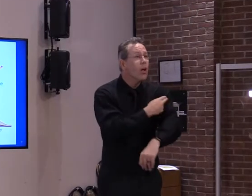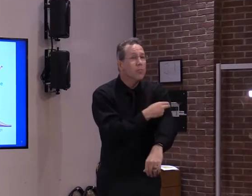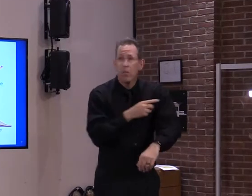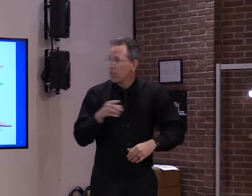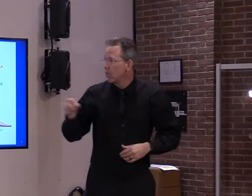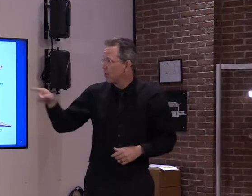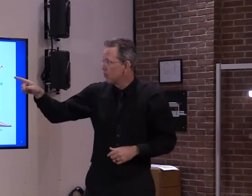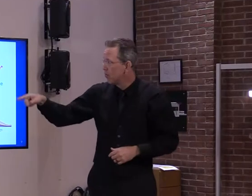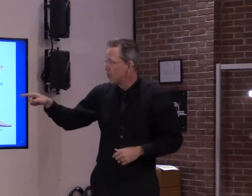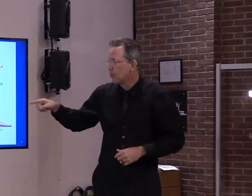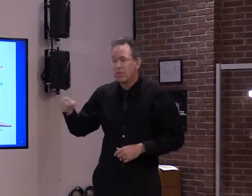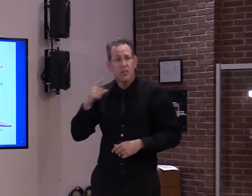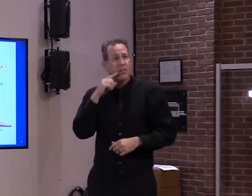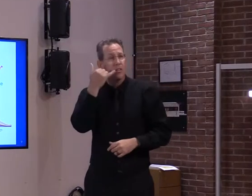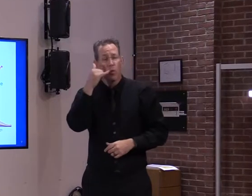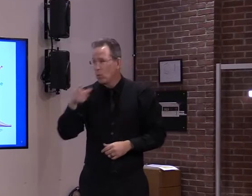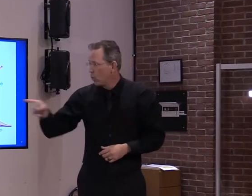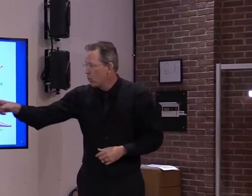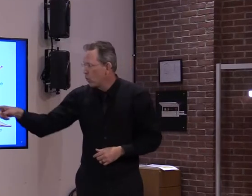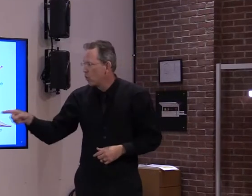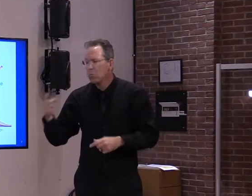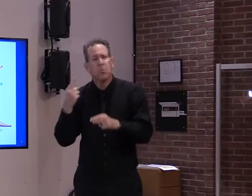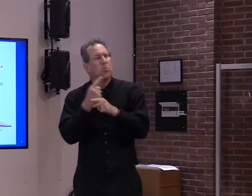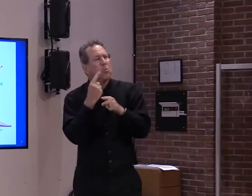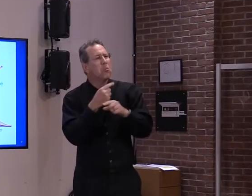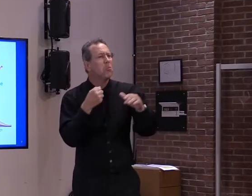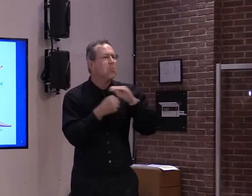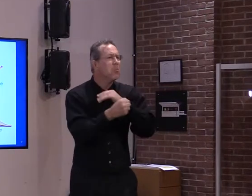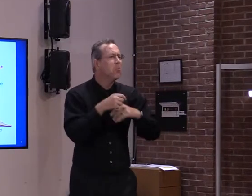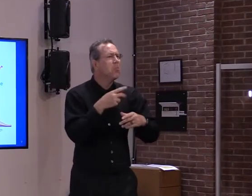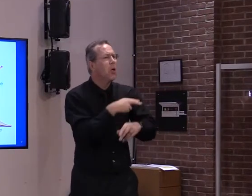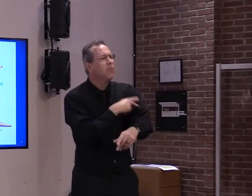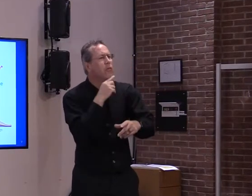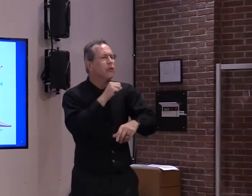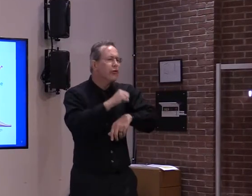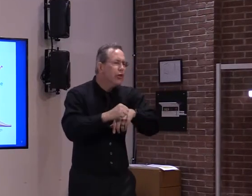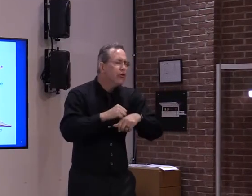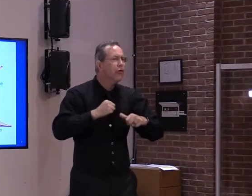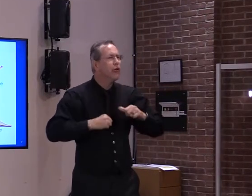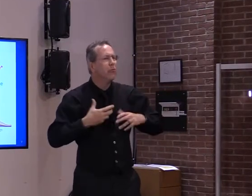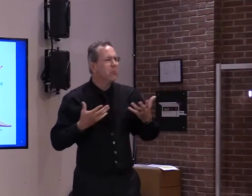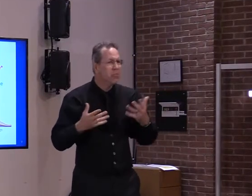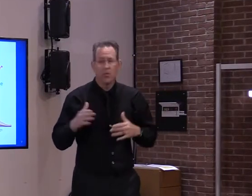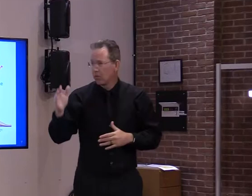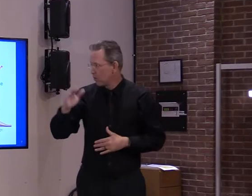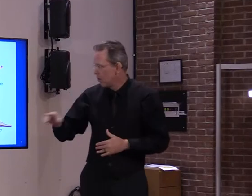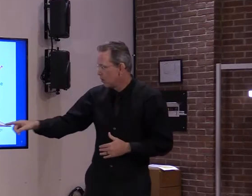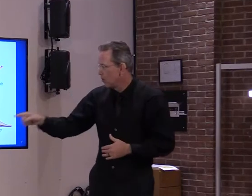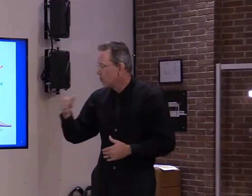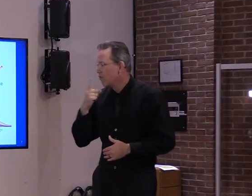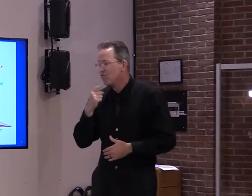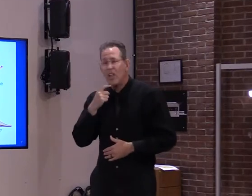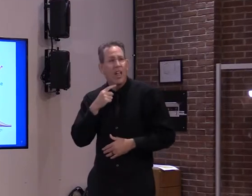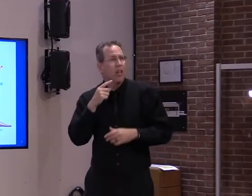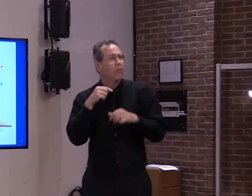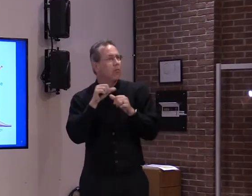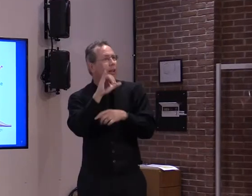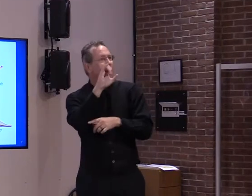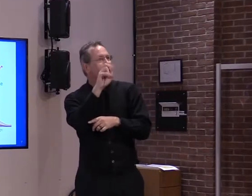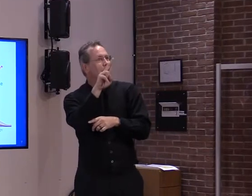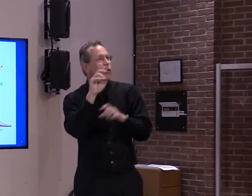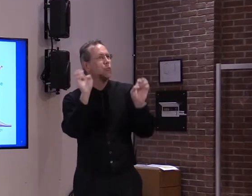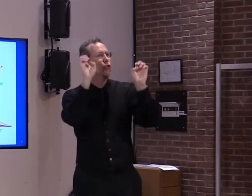with Vermont continuing to have the lowest vaccination rate in the country. And just a reminder about our data generally and about